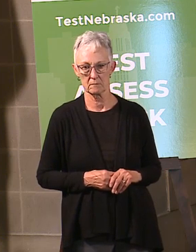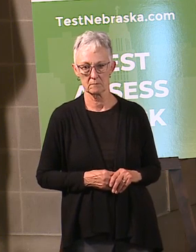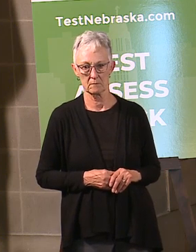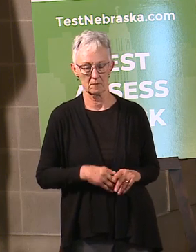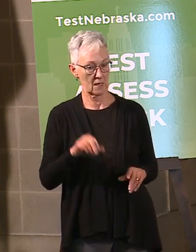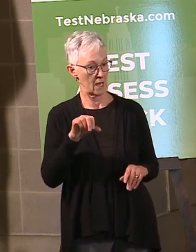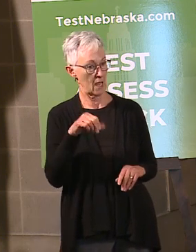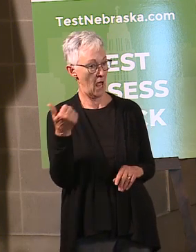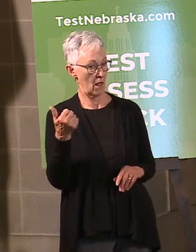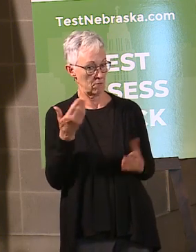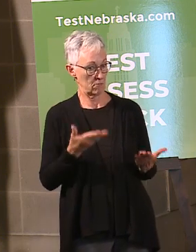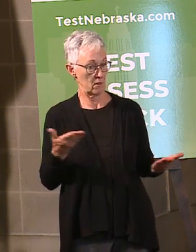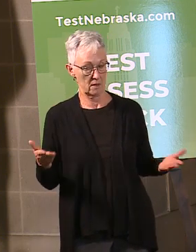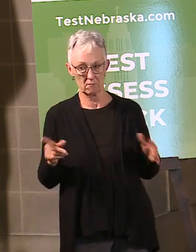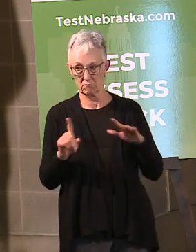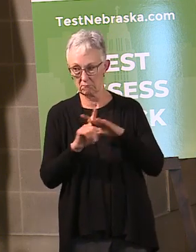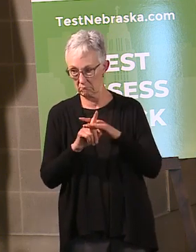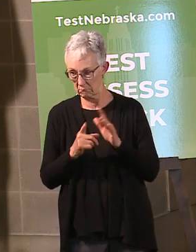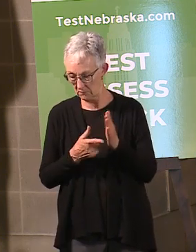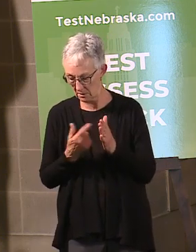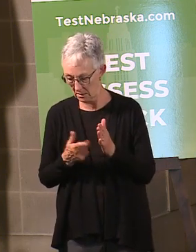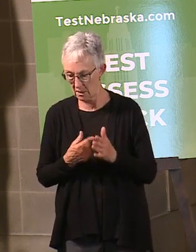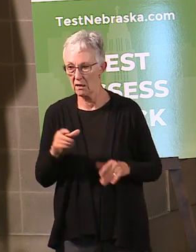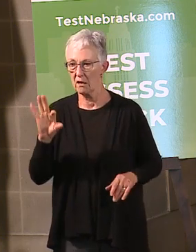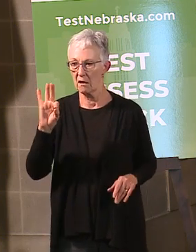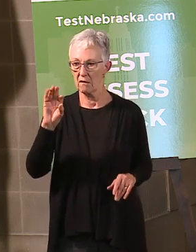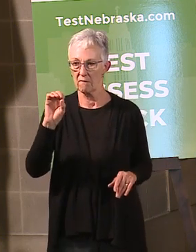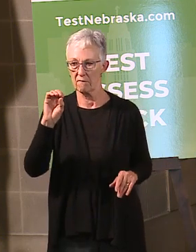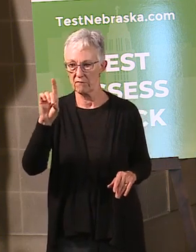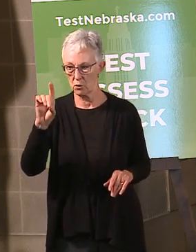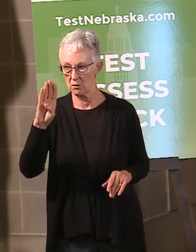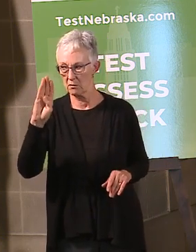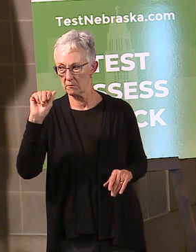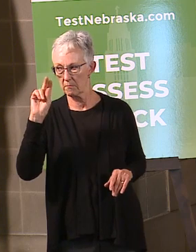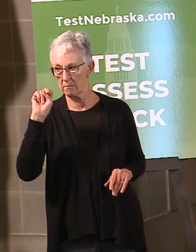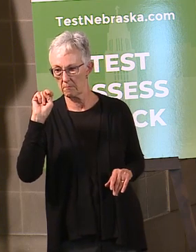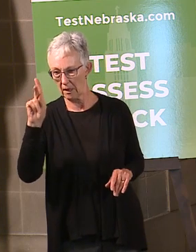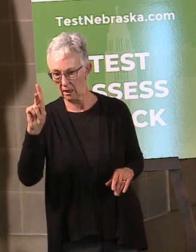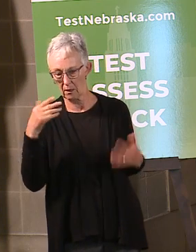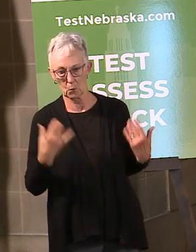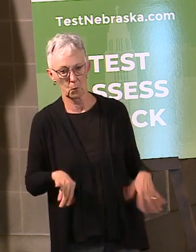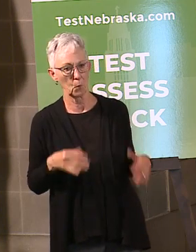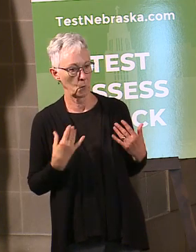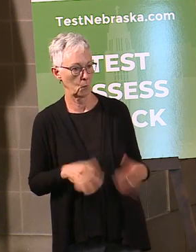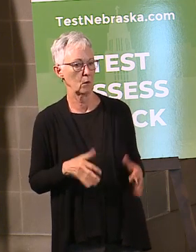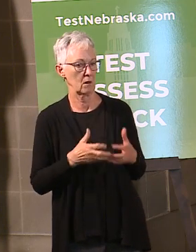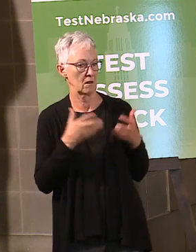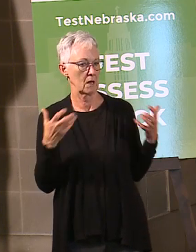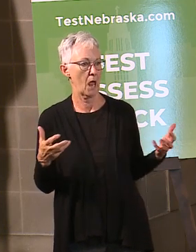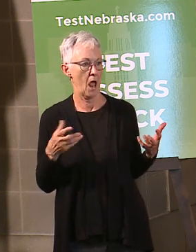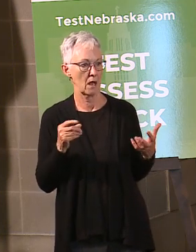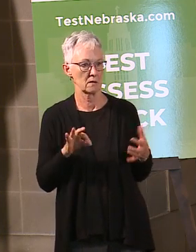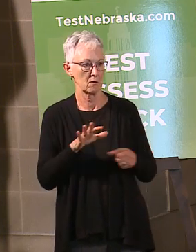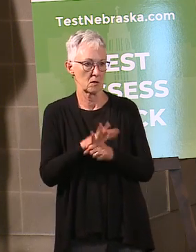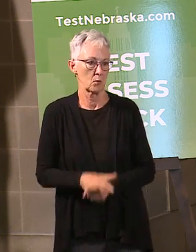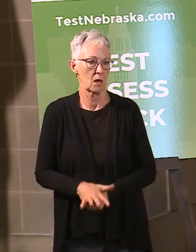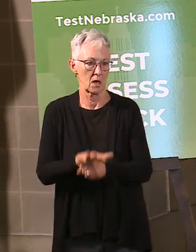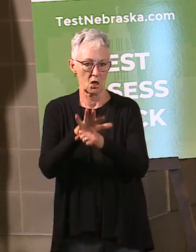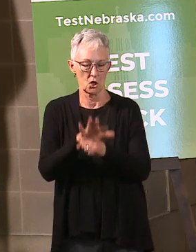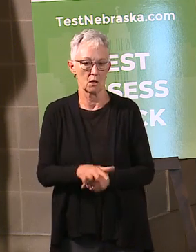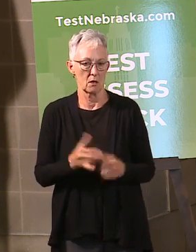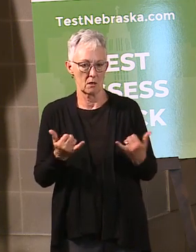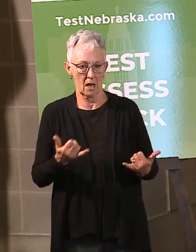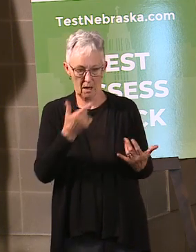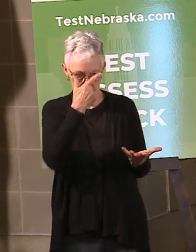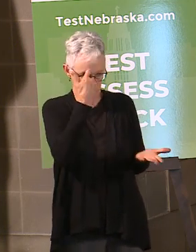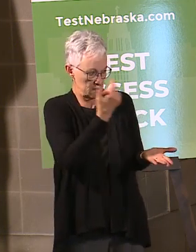also is that food banks have been put under a lot of pressure right now, given the economic impact that has gone